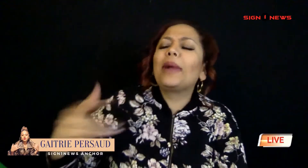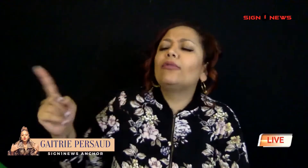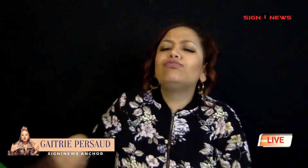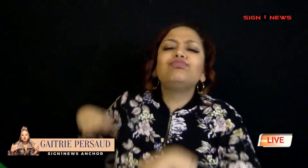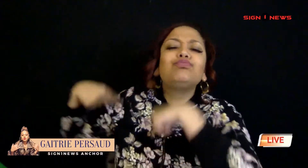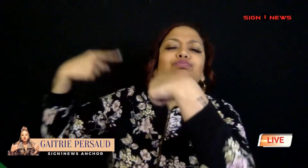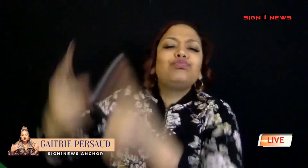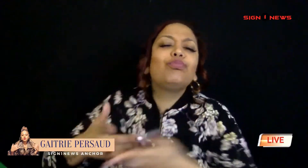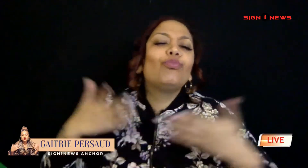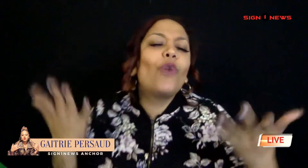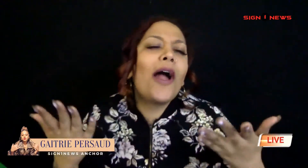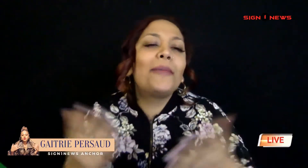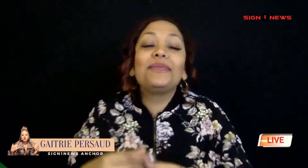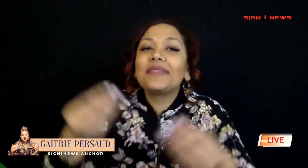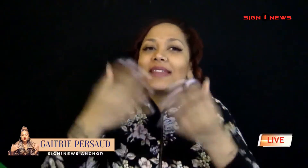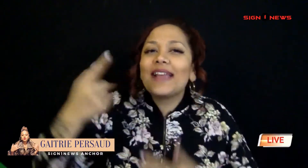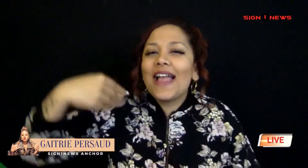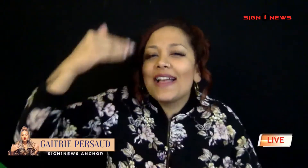chat,